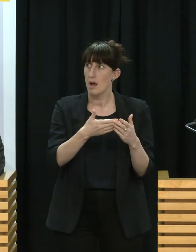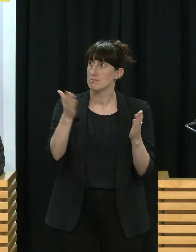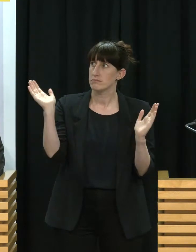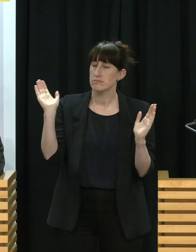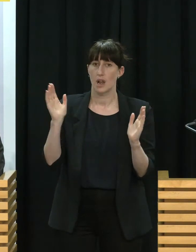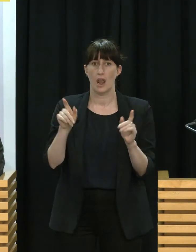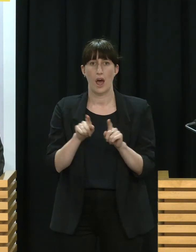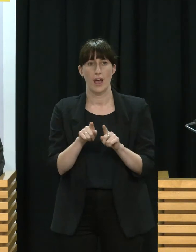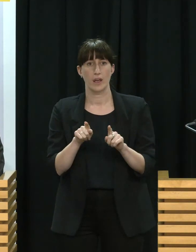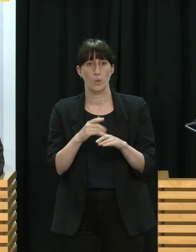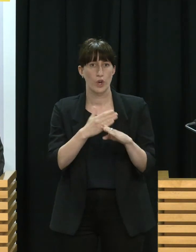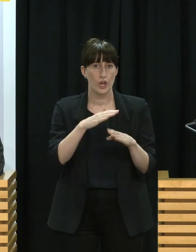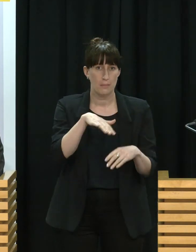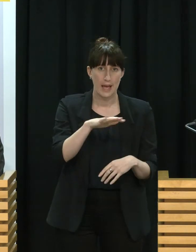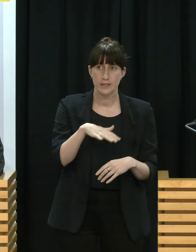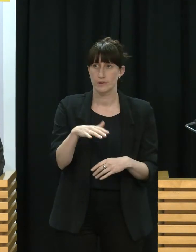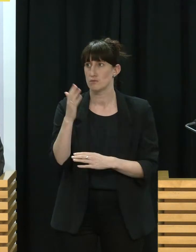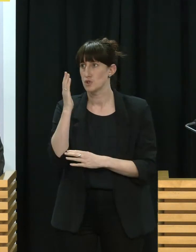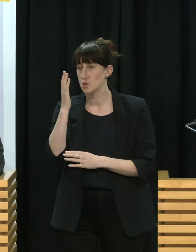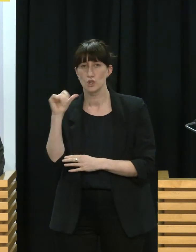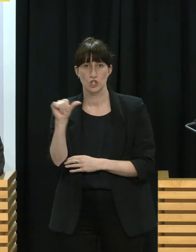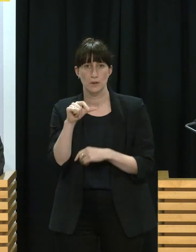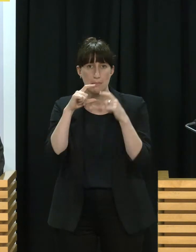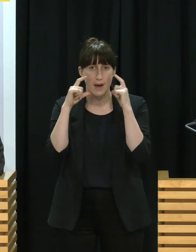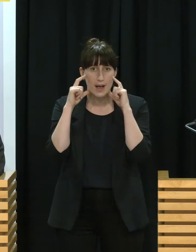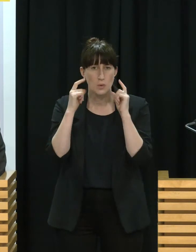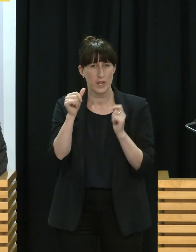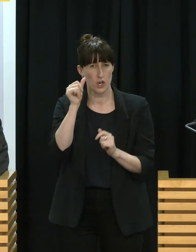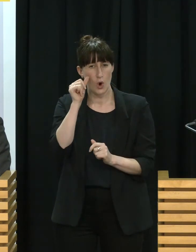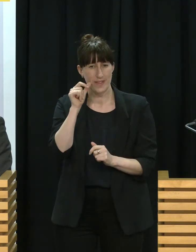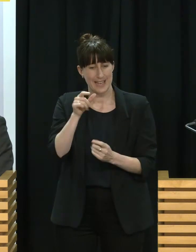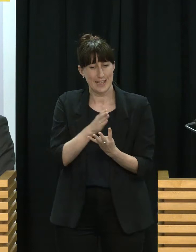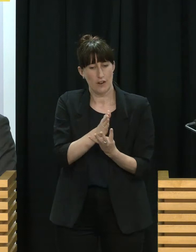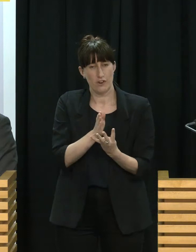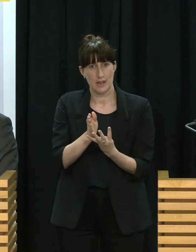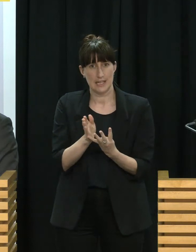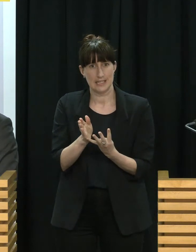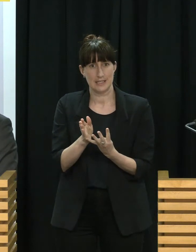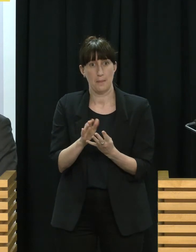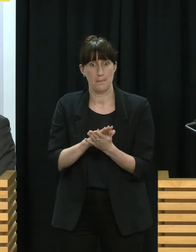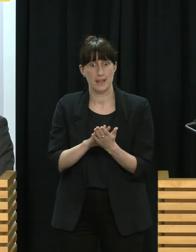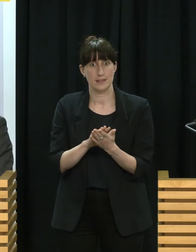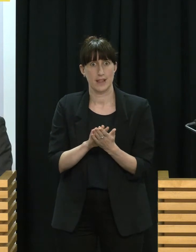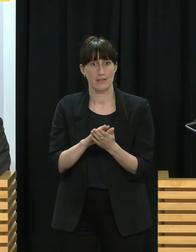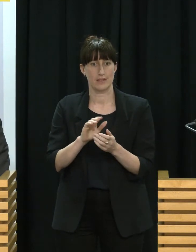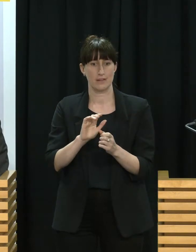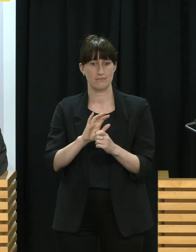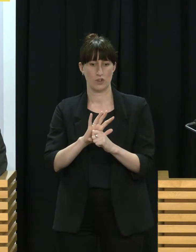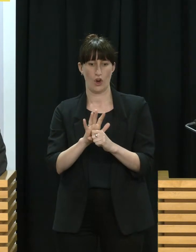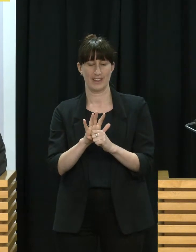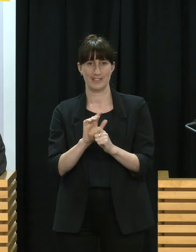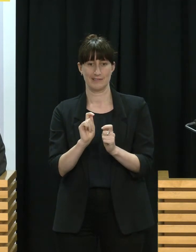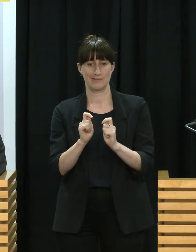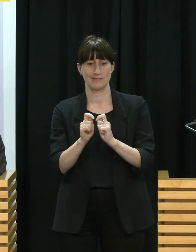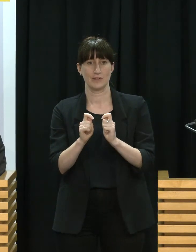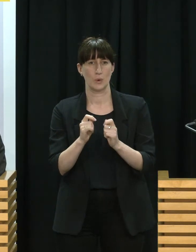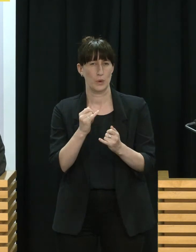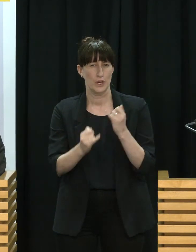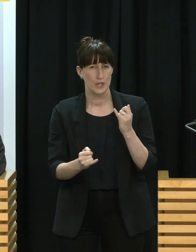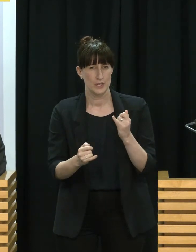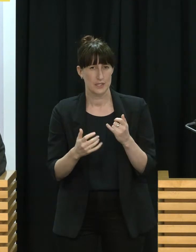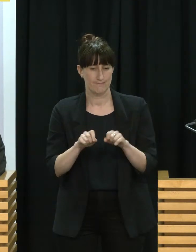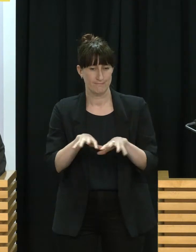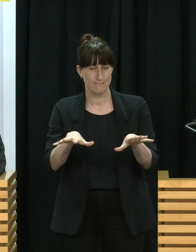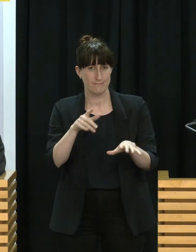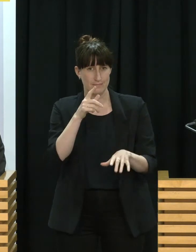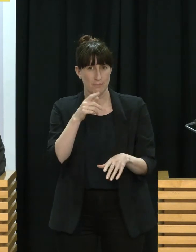well? We know more about the aerosol transmission. We know it's way more infectious. So we keep the alert levels under constant review. One of the advantages of the alert level system that we have